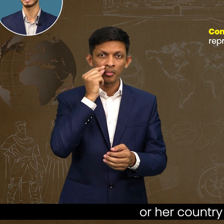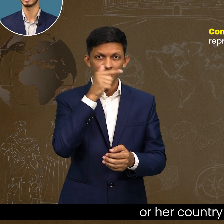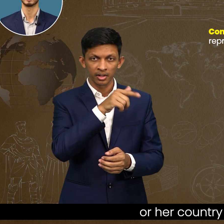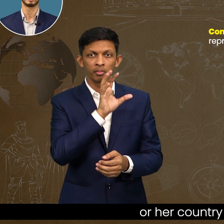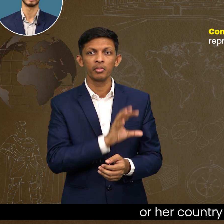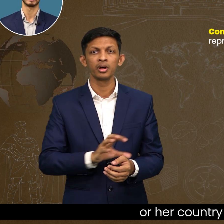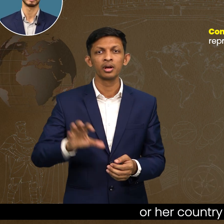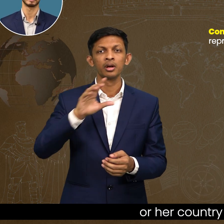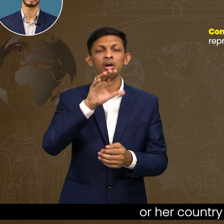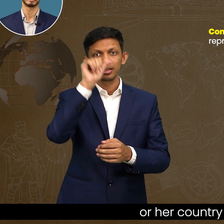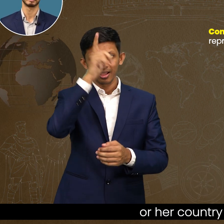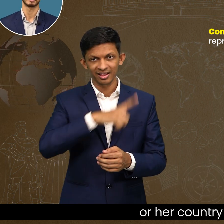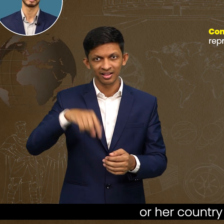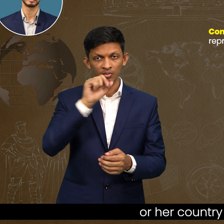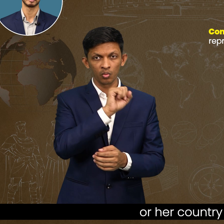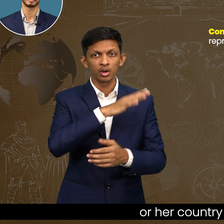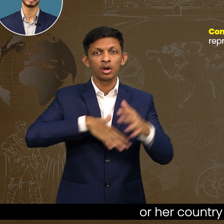foreign city.